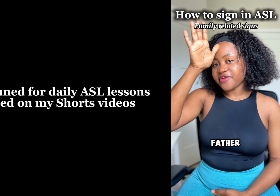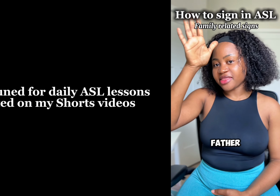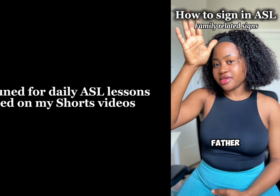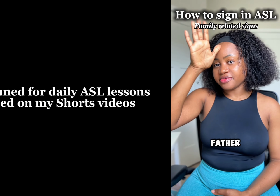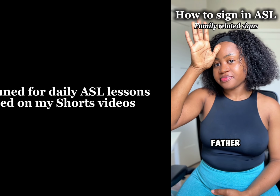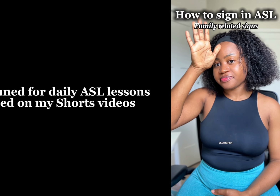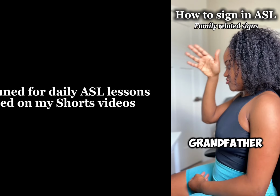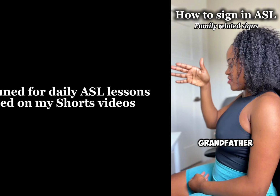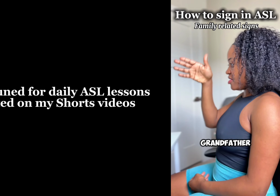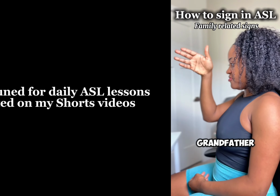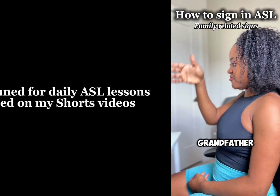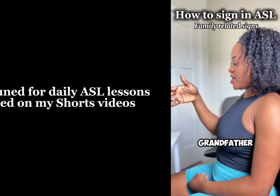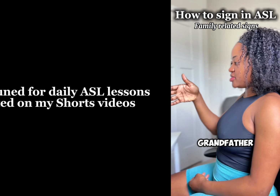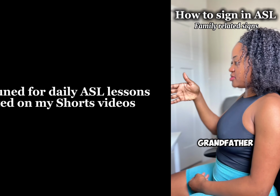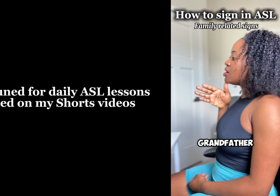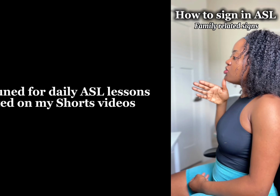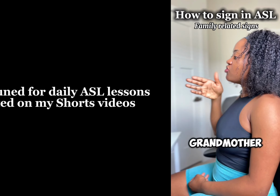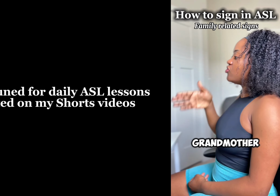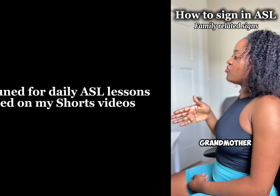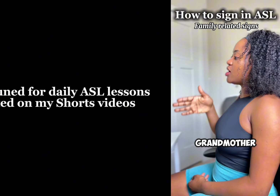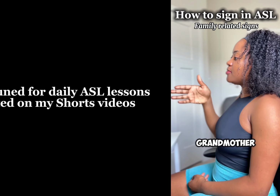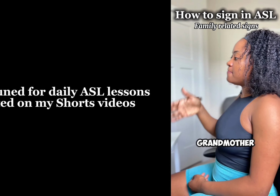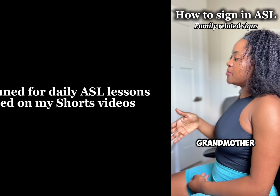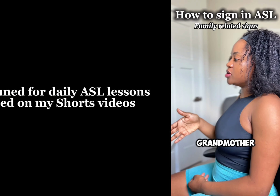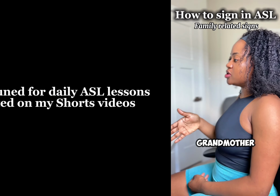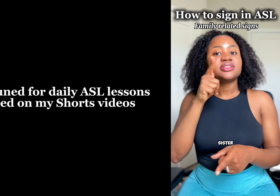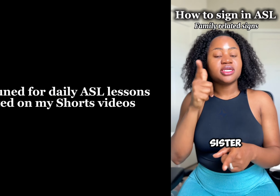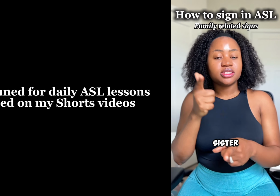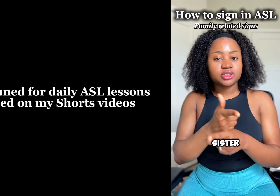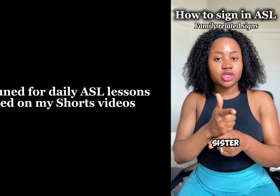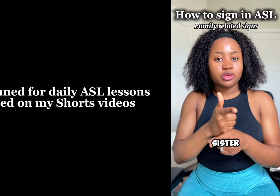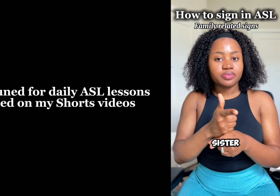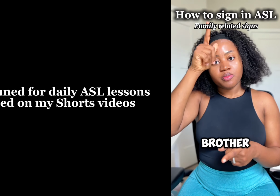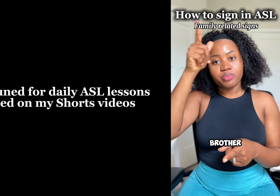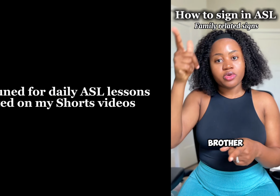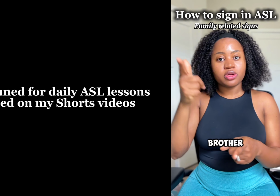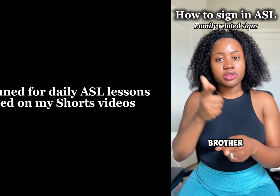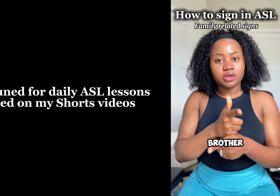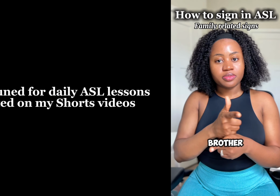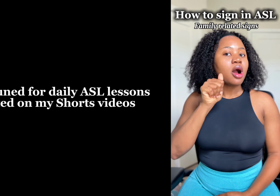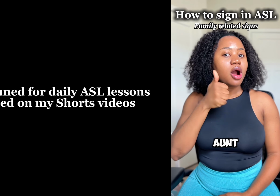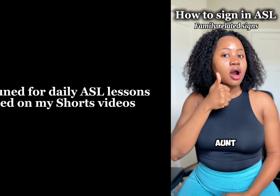father, grandfather, grandmother, sister, brother,